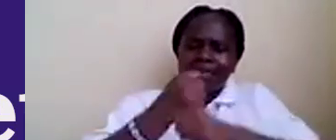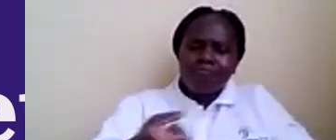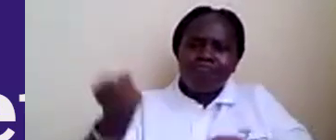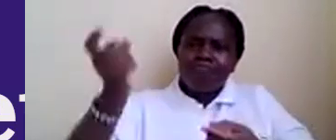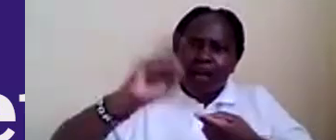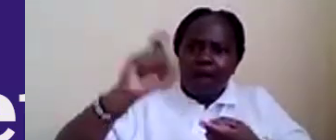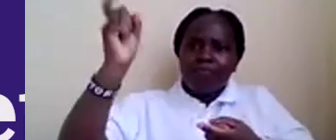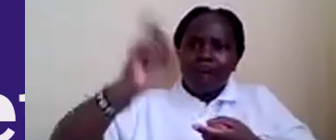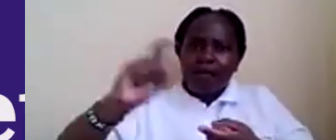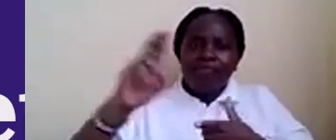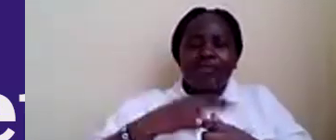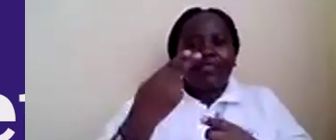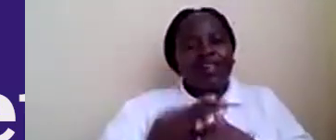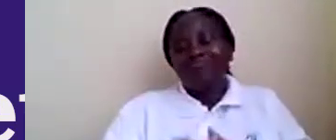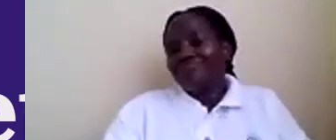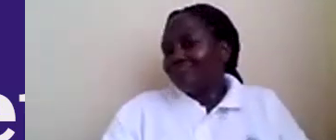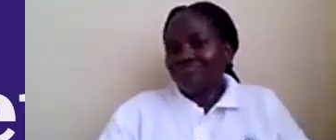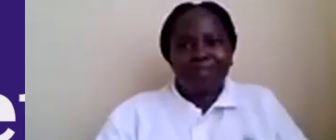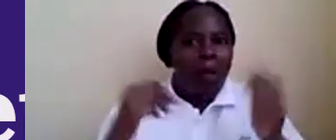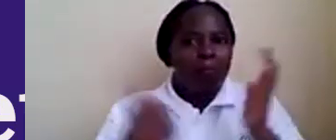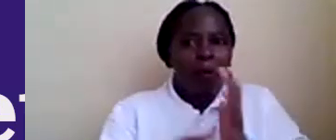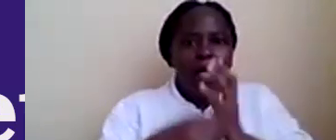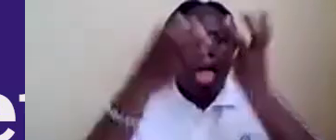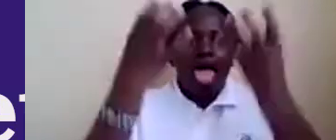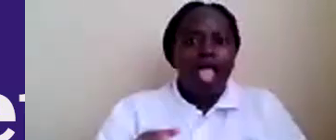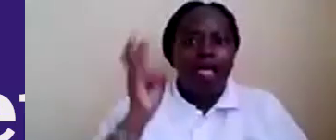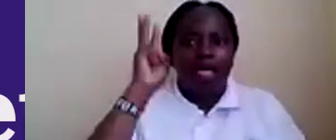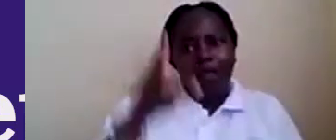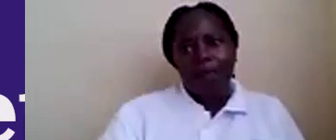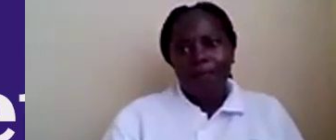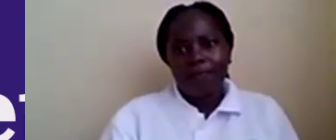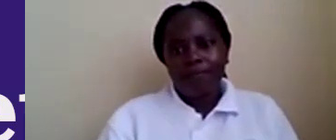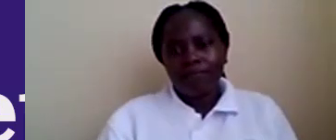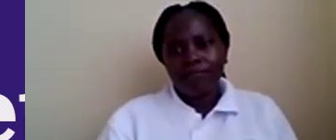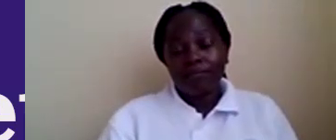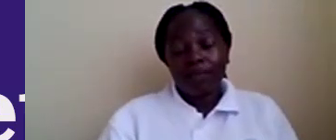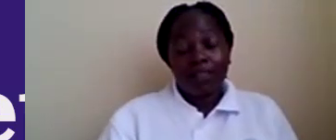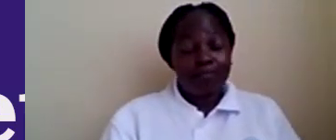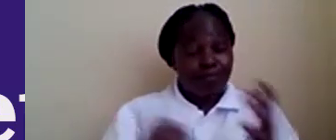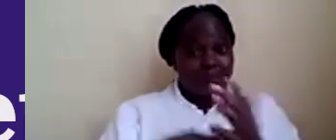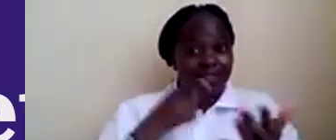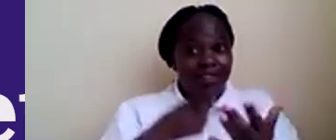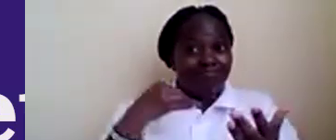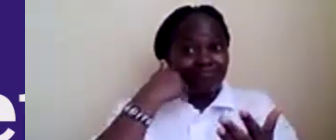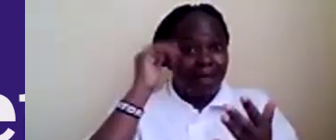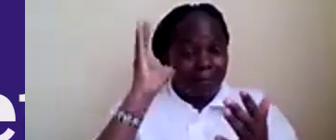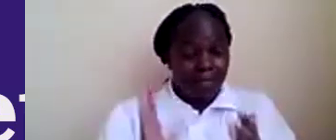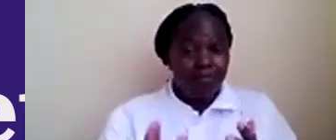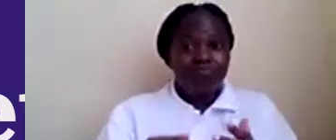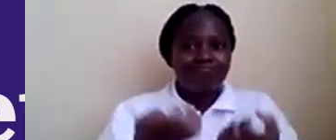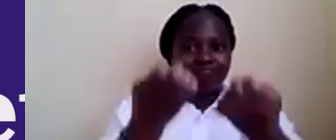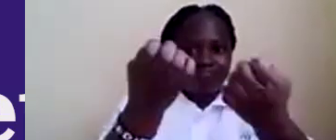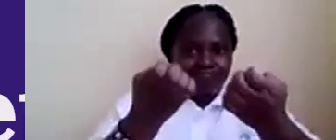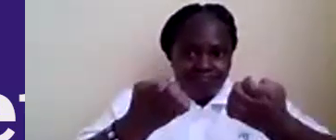so many different problems, right? That patients will often need to be